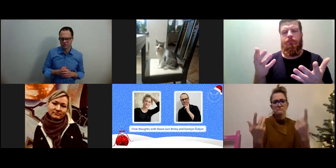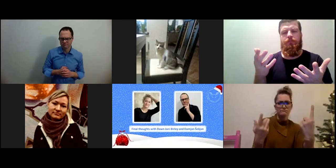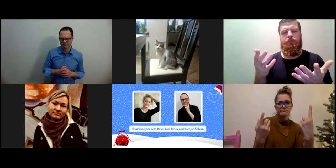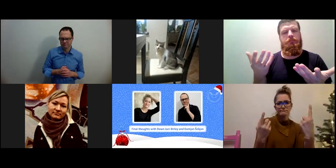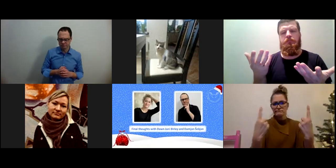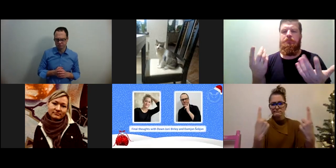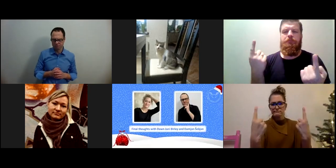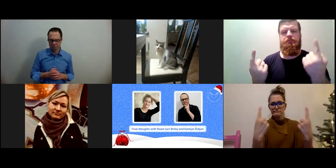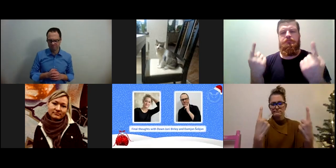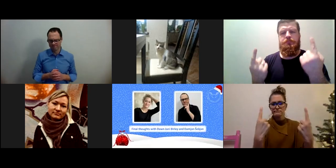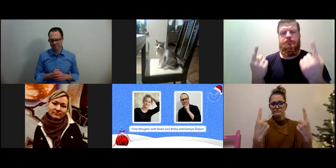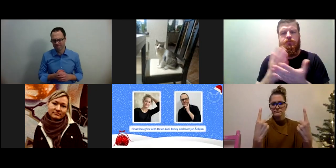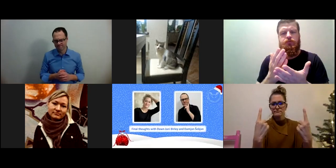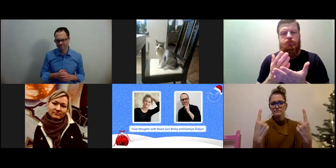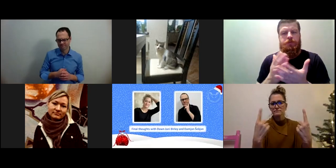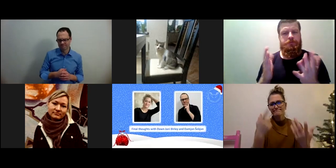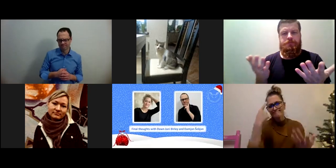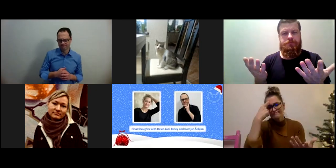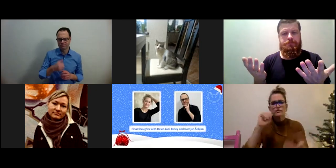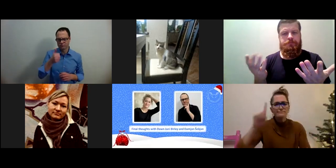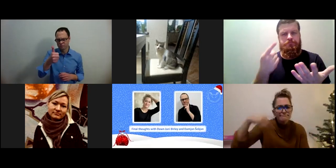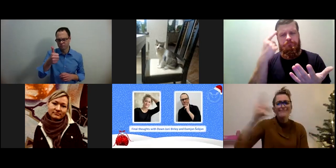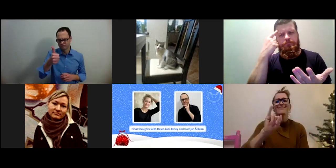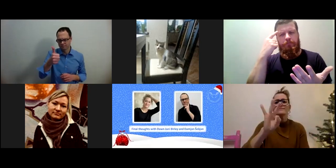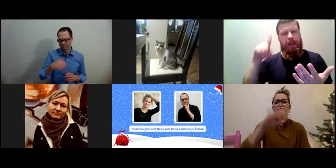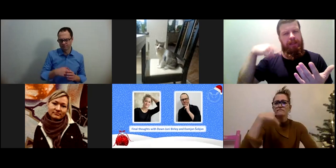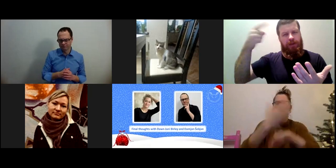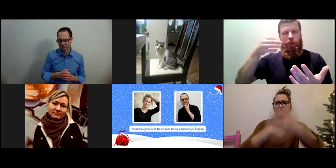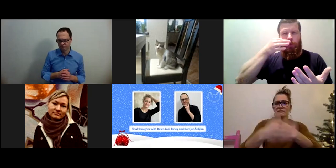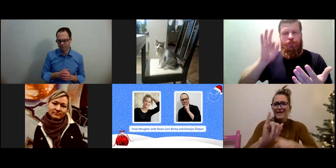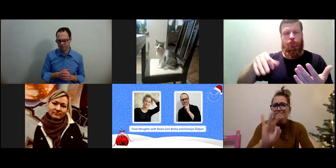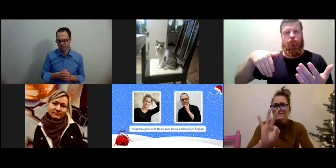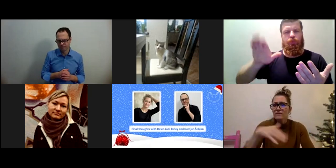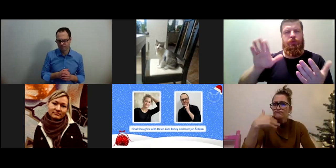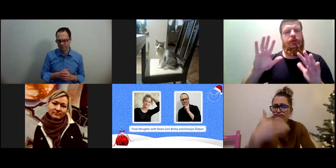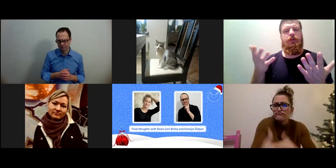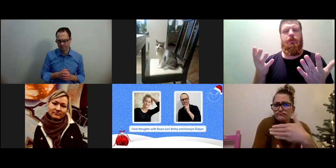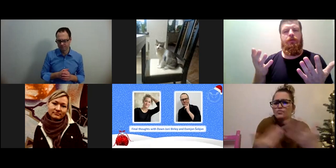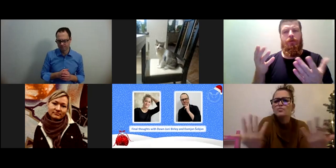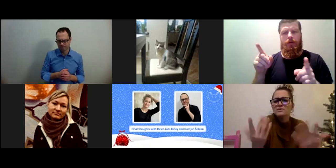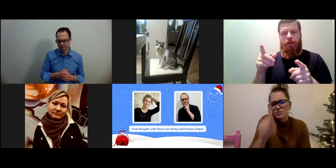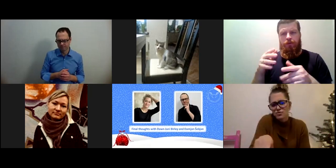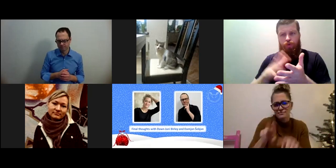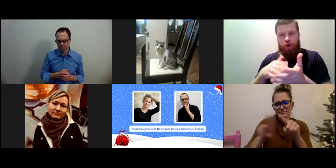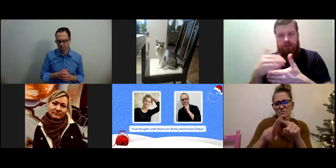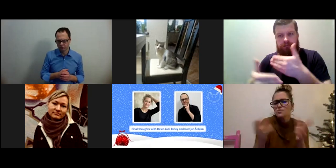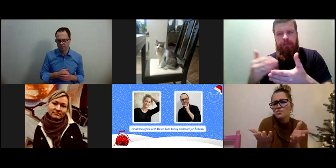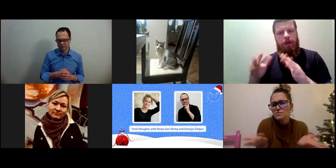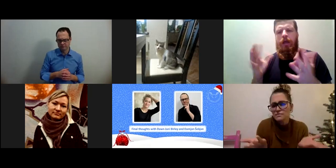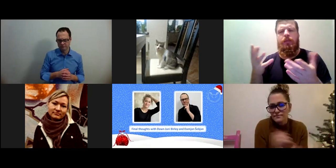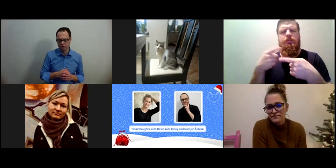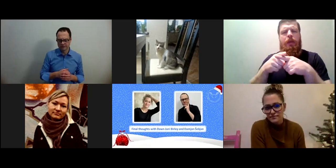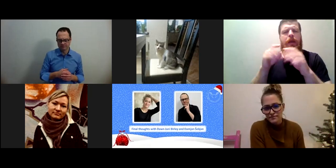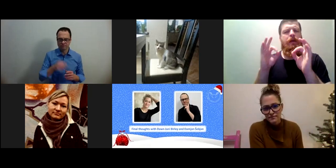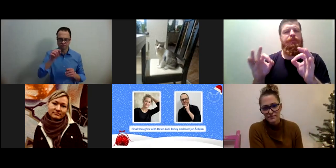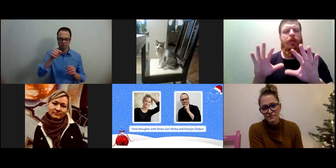What is a great experience out of this, but what is, if this would continue, what would be something that you'd want to improve?